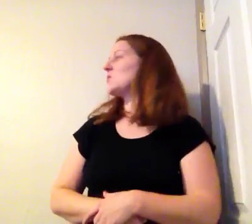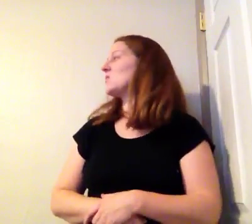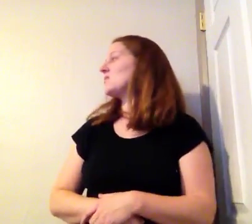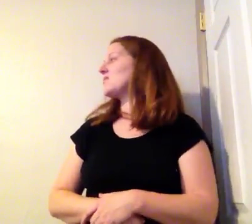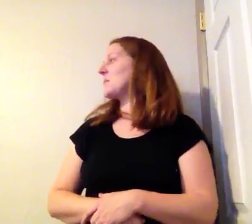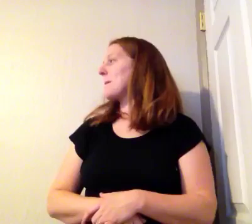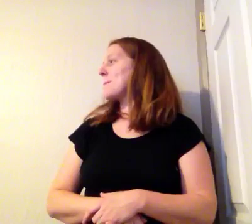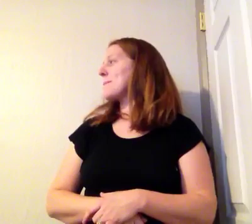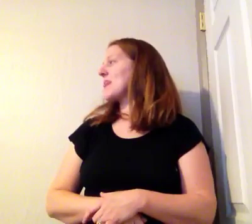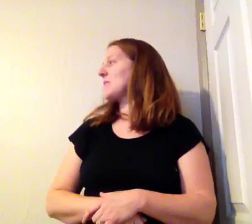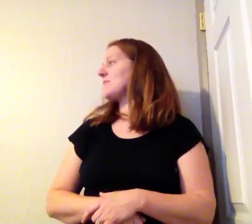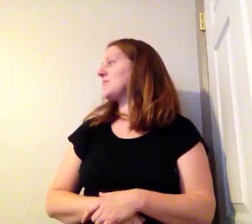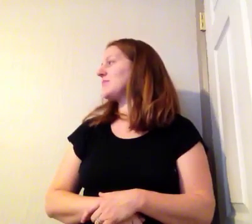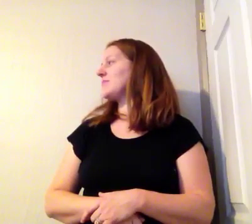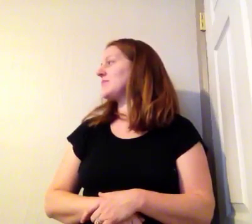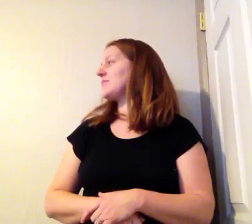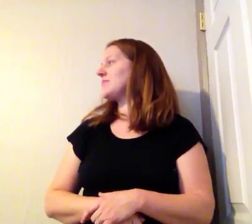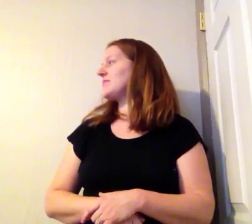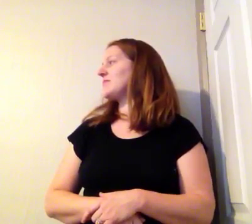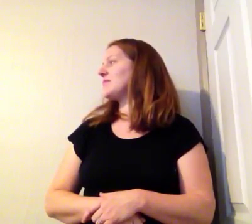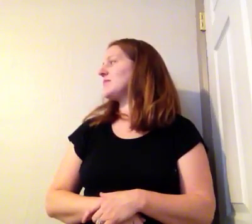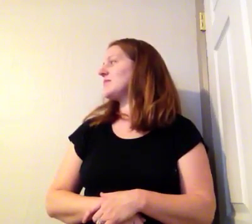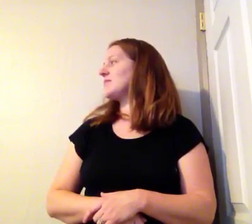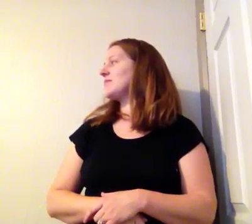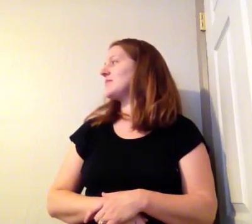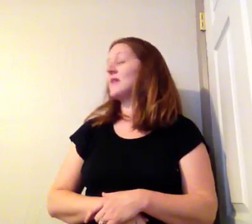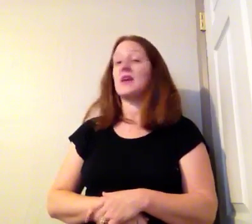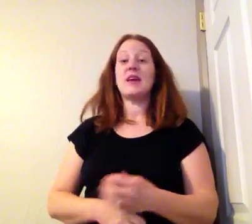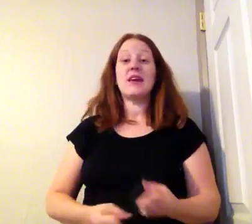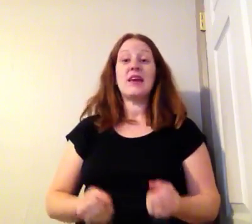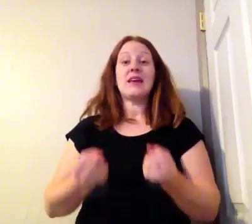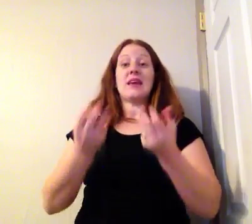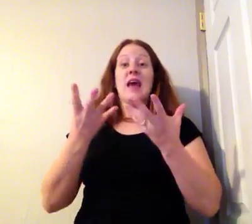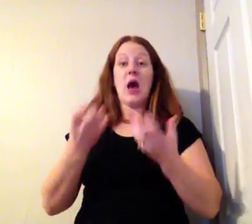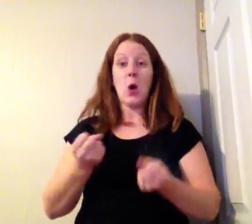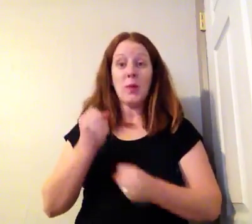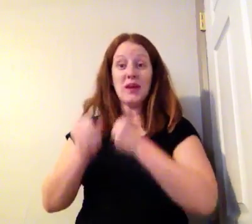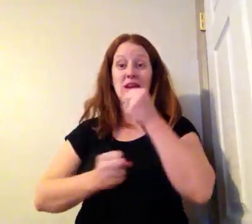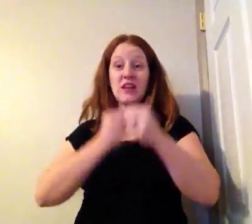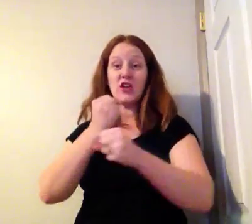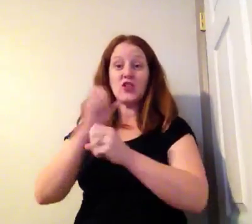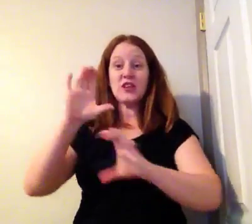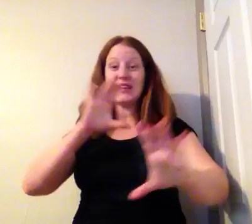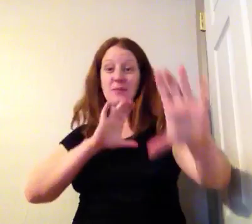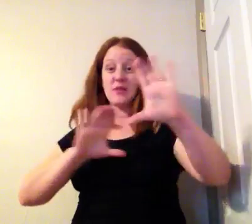Direction is very important. How many years of chemistry did you have in high school?